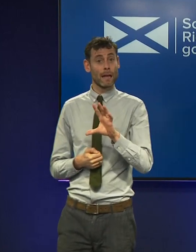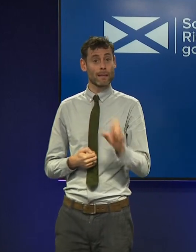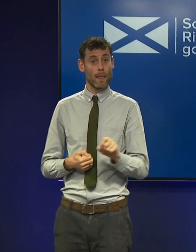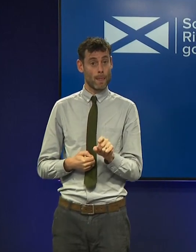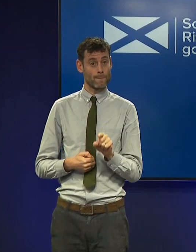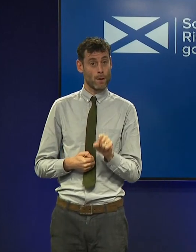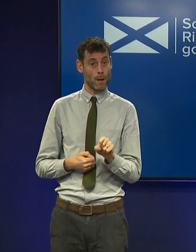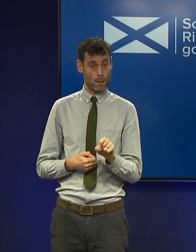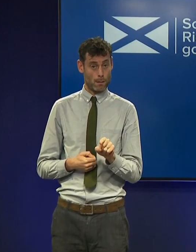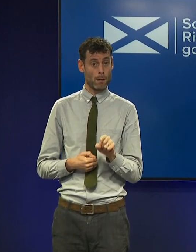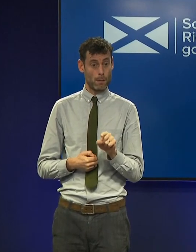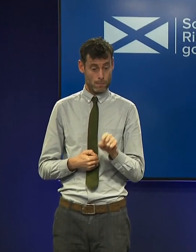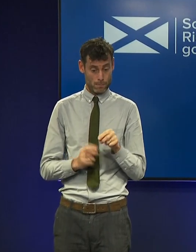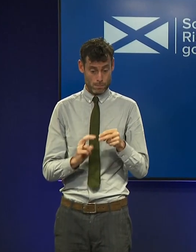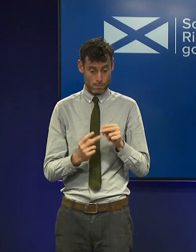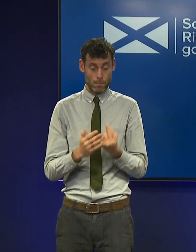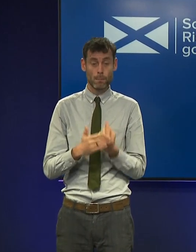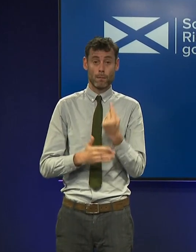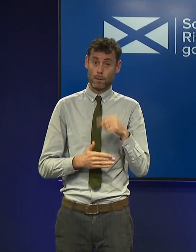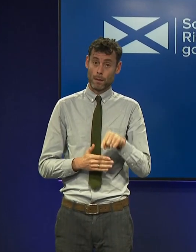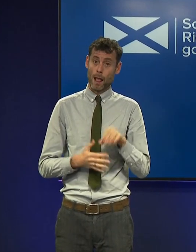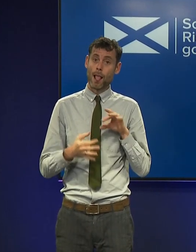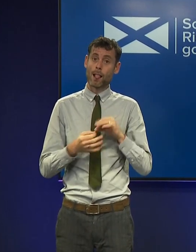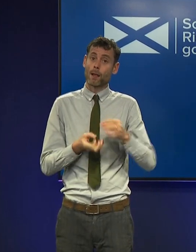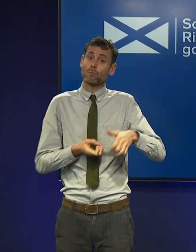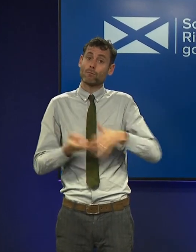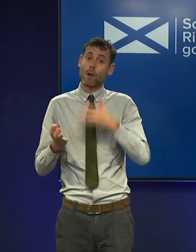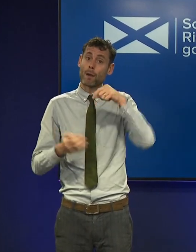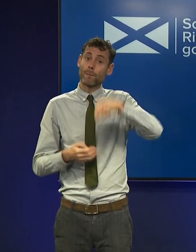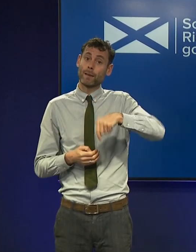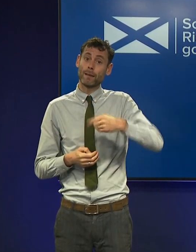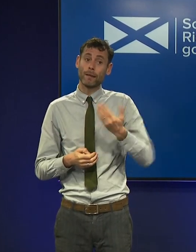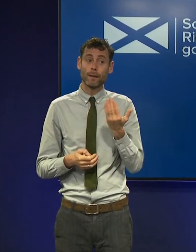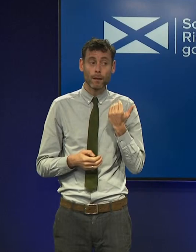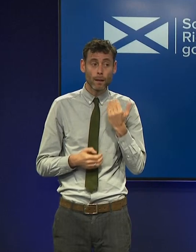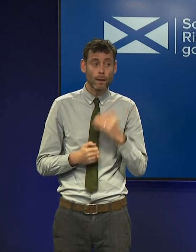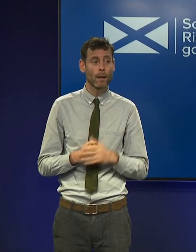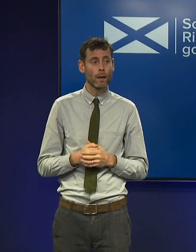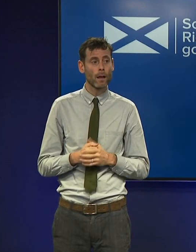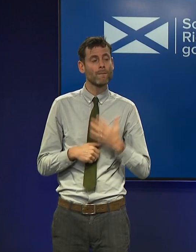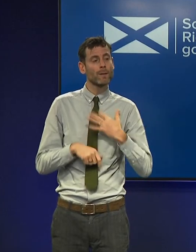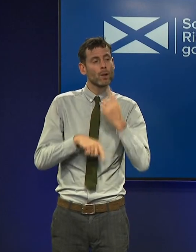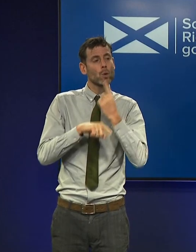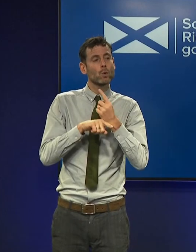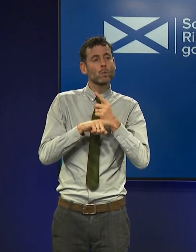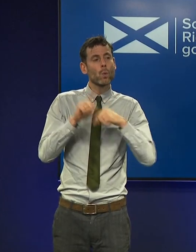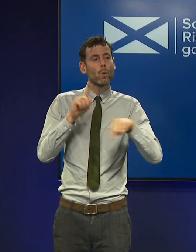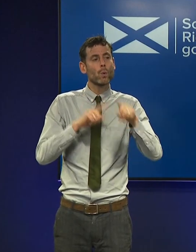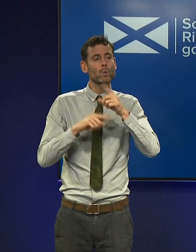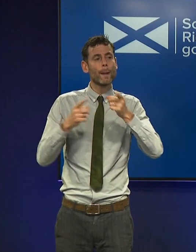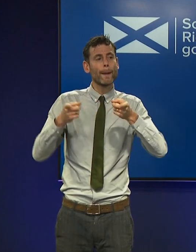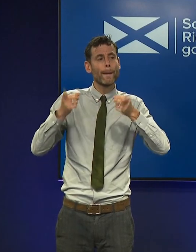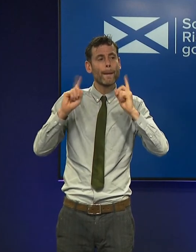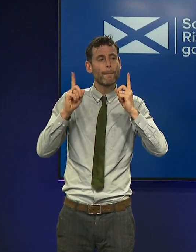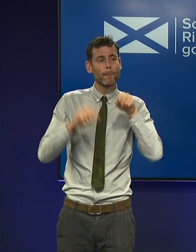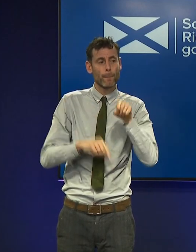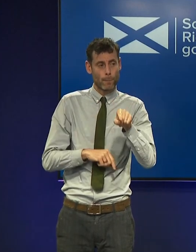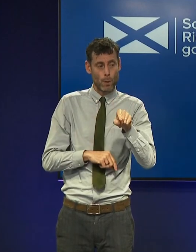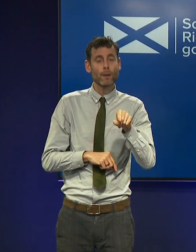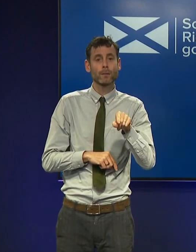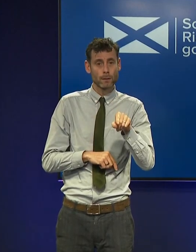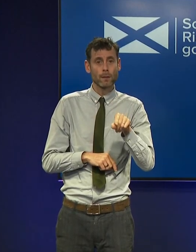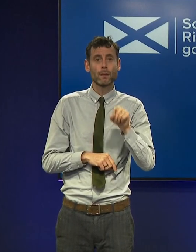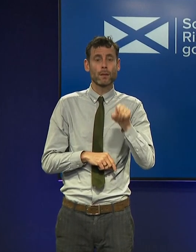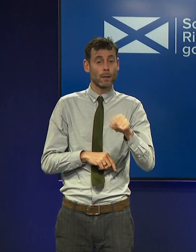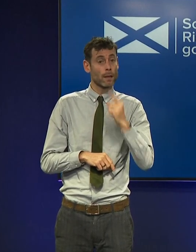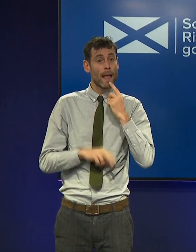Omicron strain? Secondly, a couple of weeks ago, The Times spoke to a number of employers who were seeking proof of vaccination as a